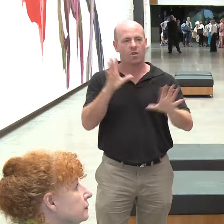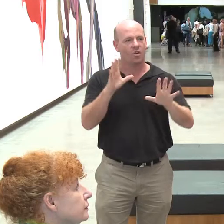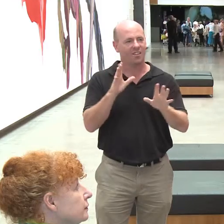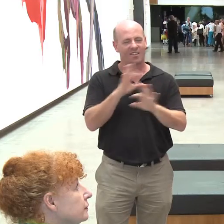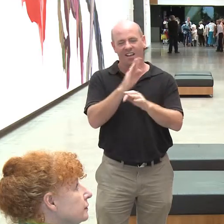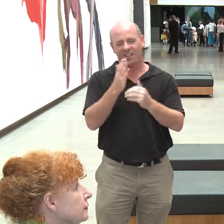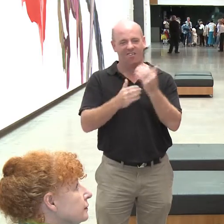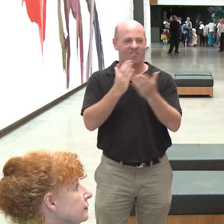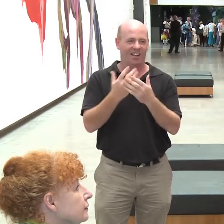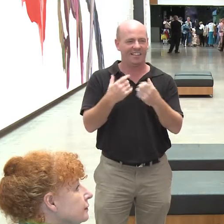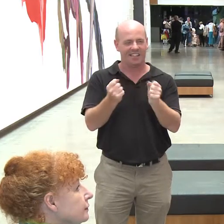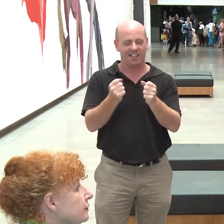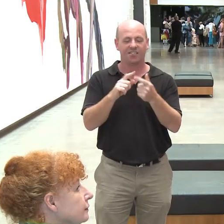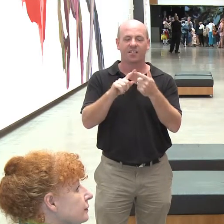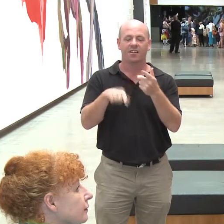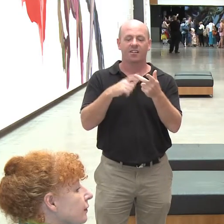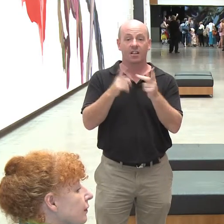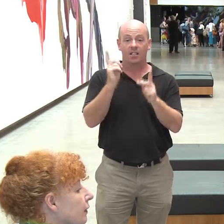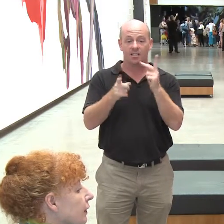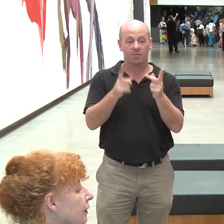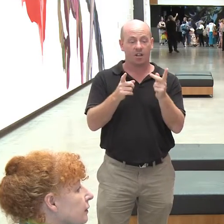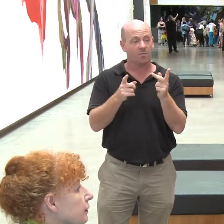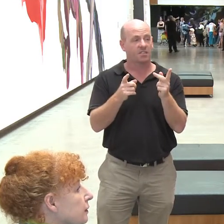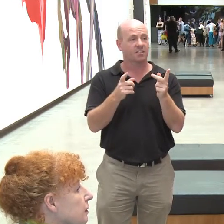off. And then sometimes,